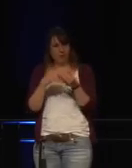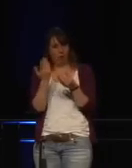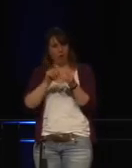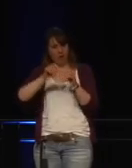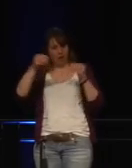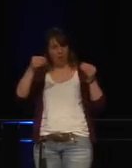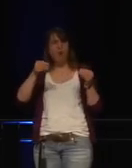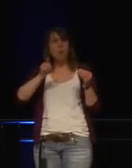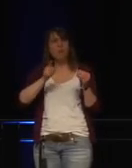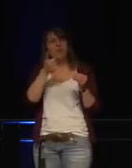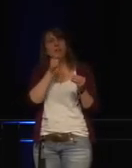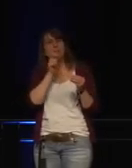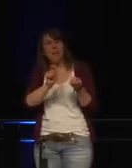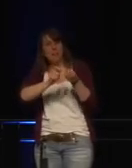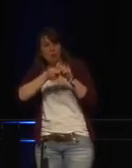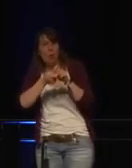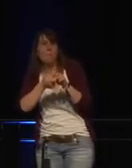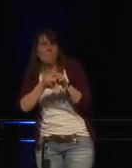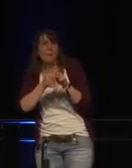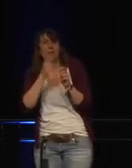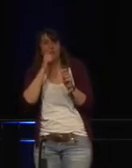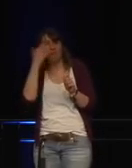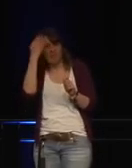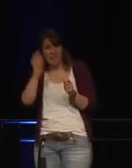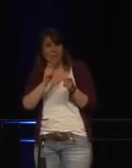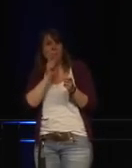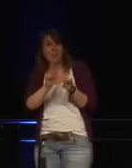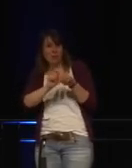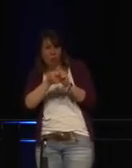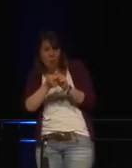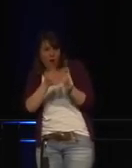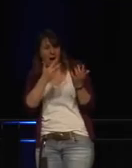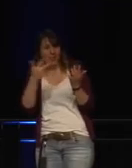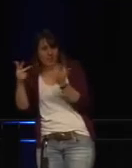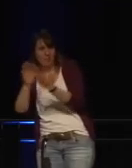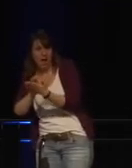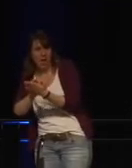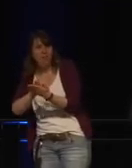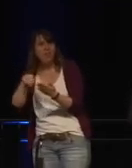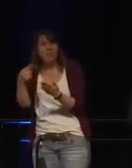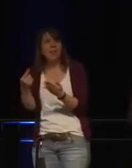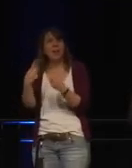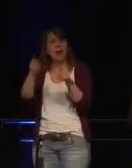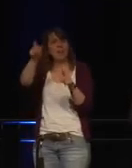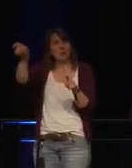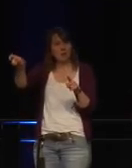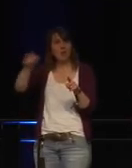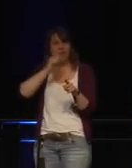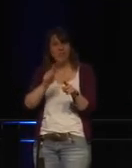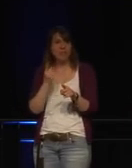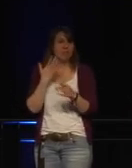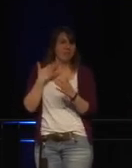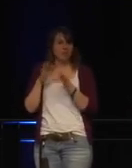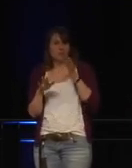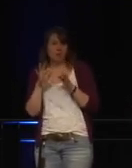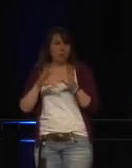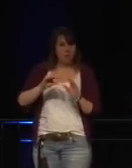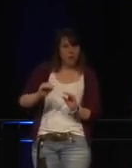password of this, and if you